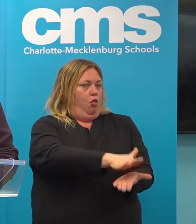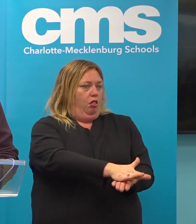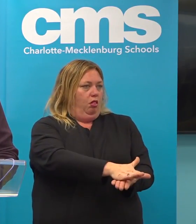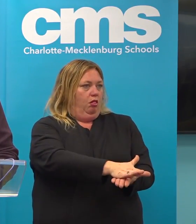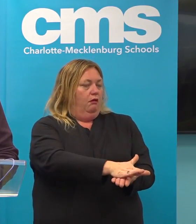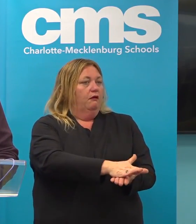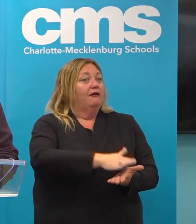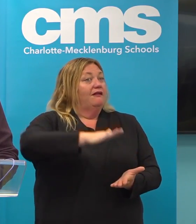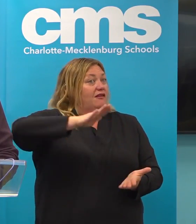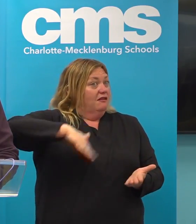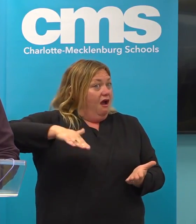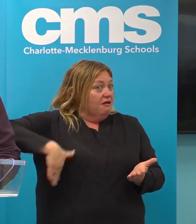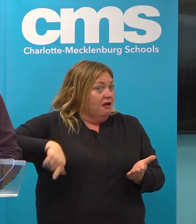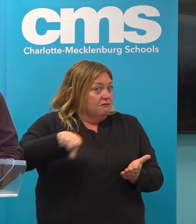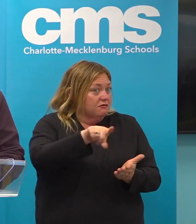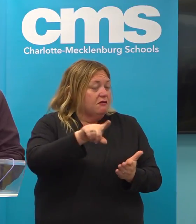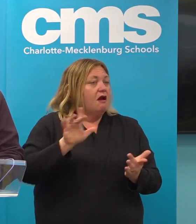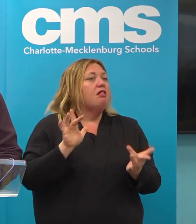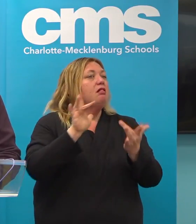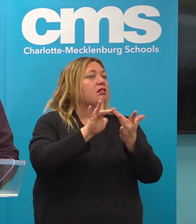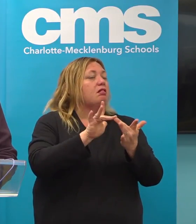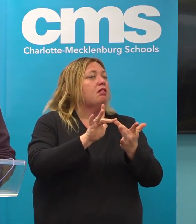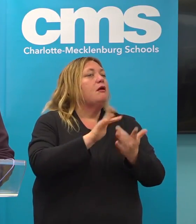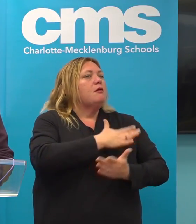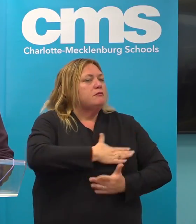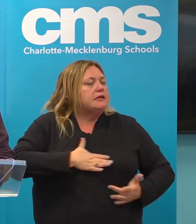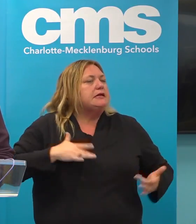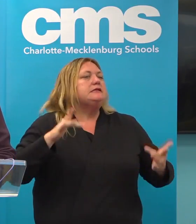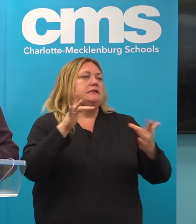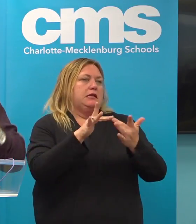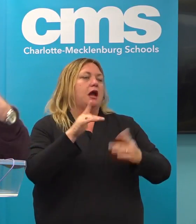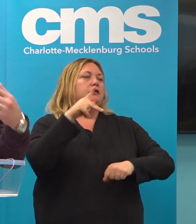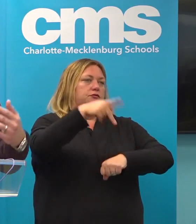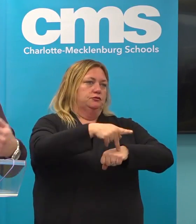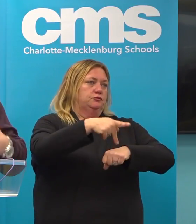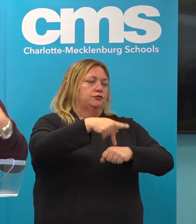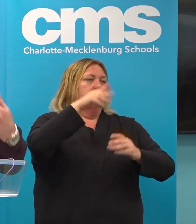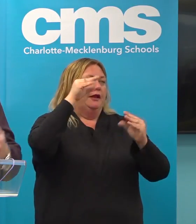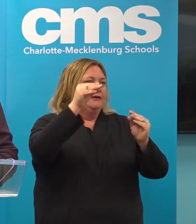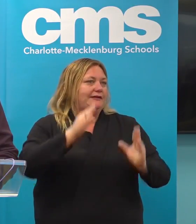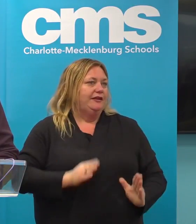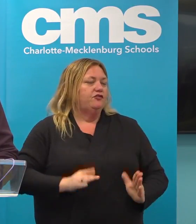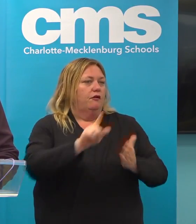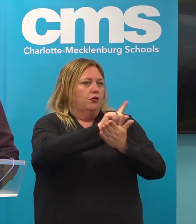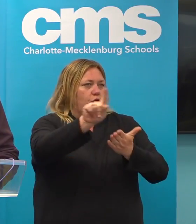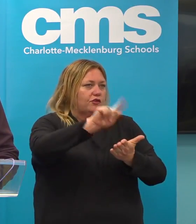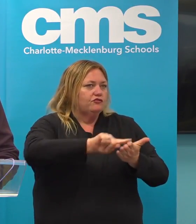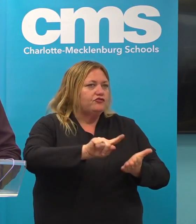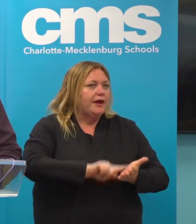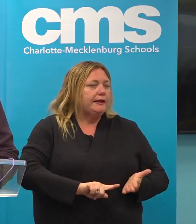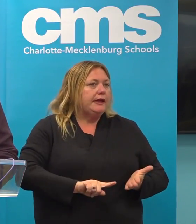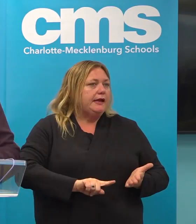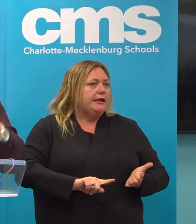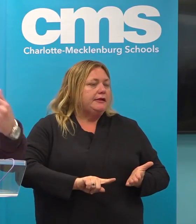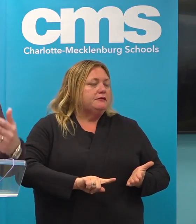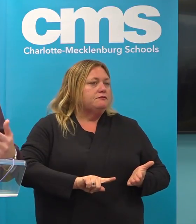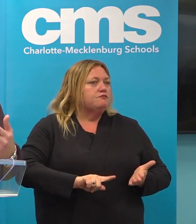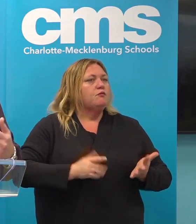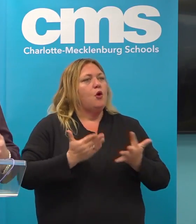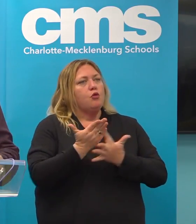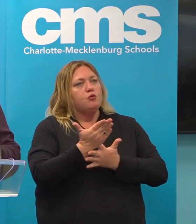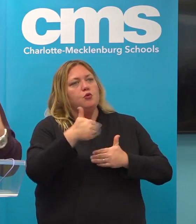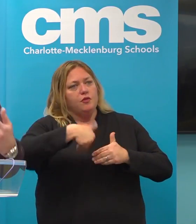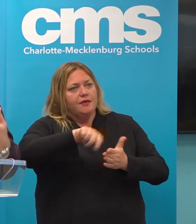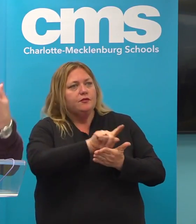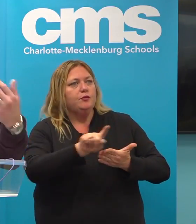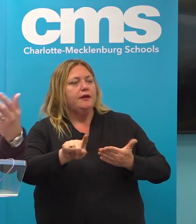yet reached out to your school, please connect to your school principal and your teachers over the course of the weekly check-ins that will take place or through the course of